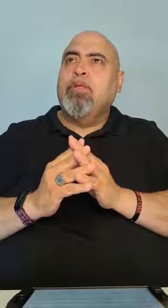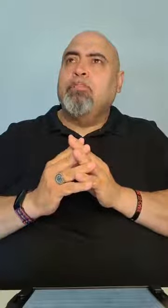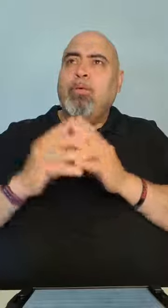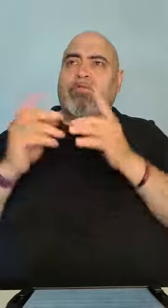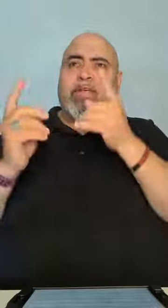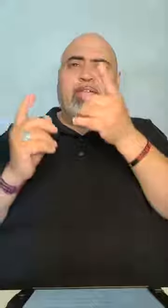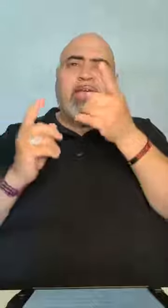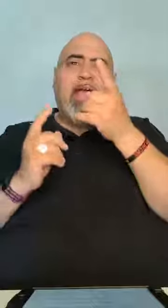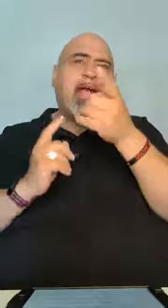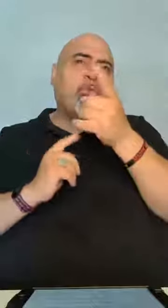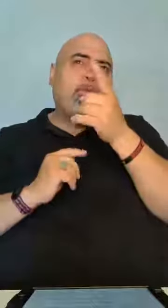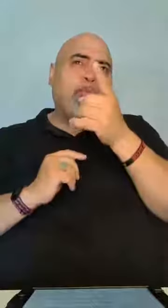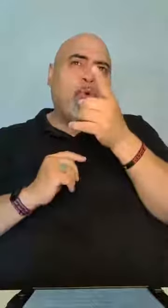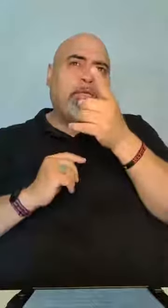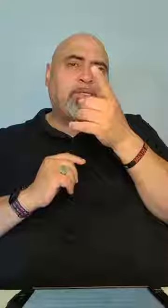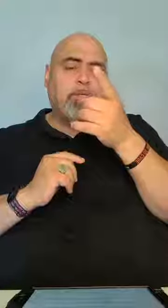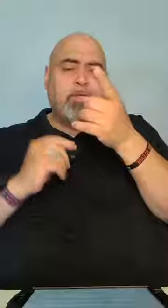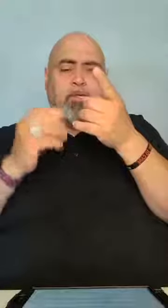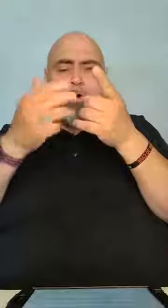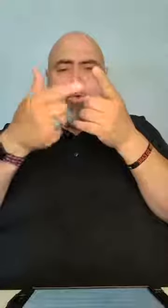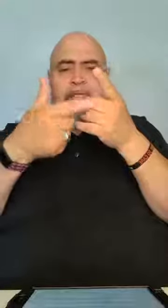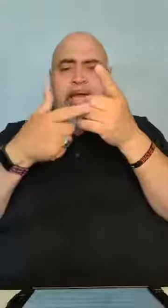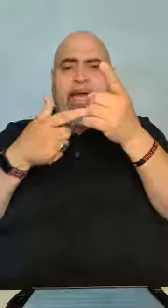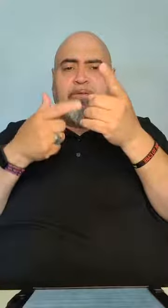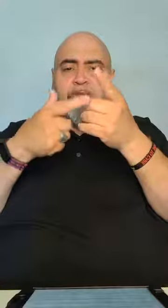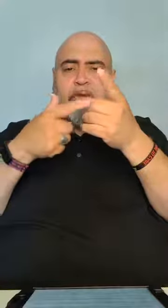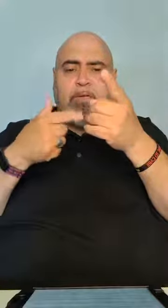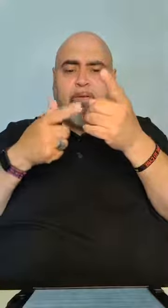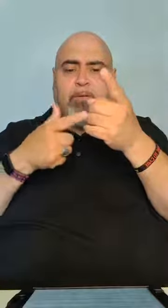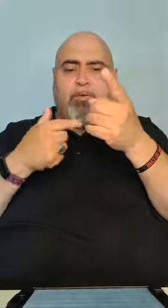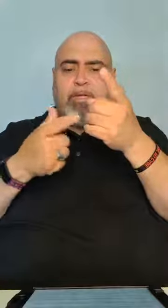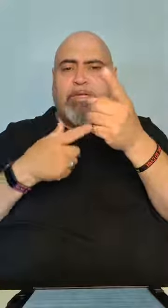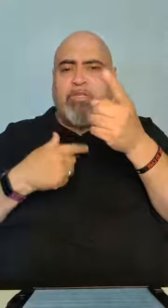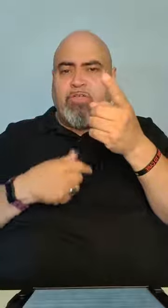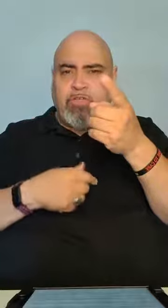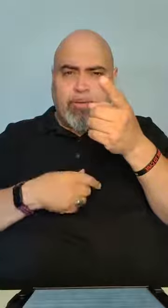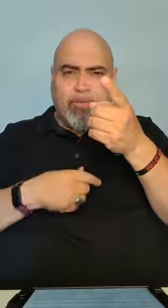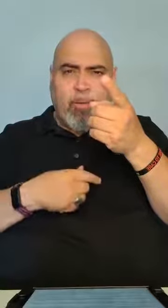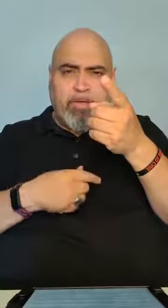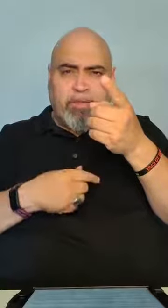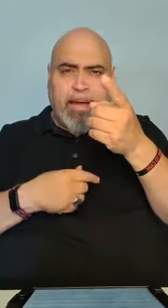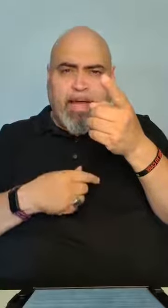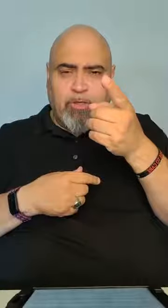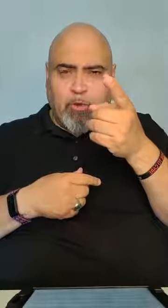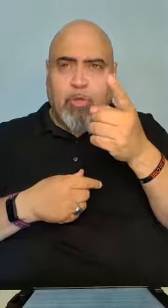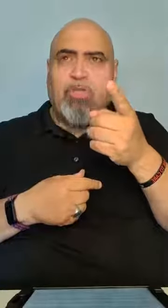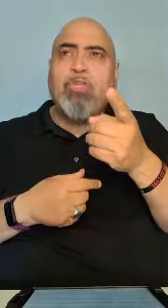but we forget that as we point, you always have three digits pointing back towards you.